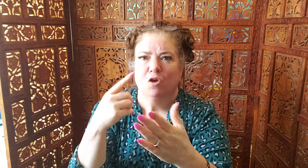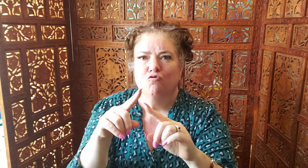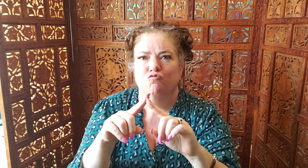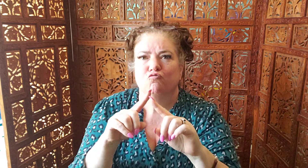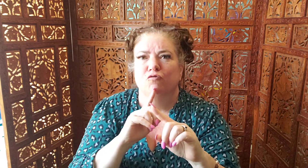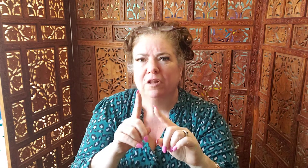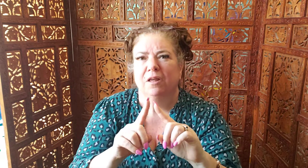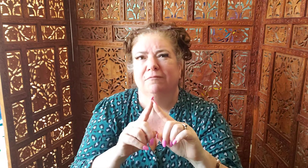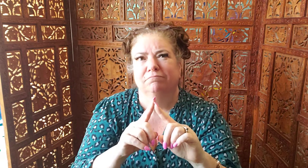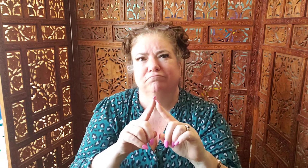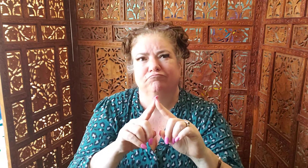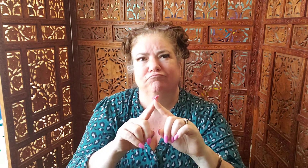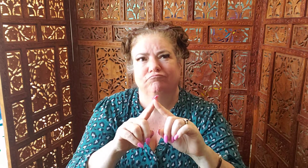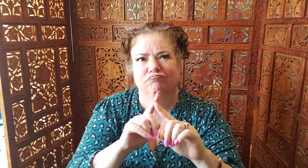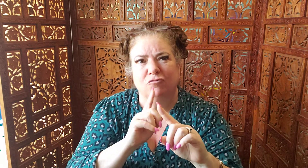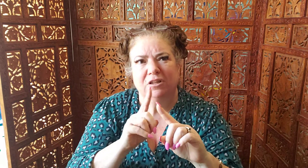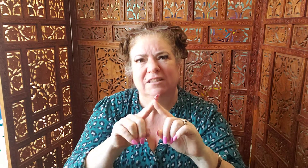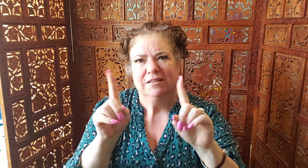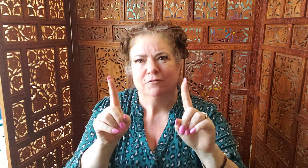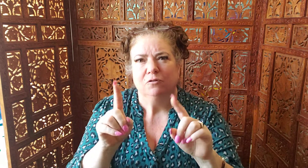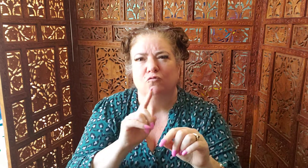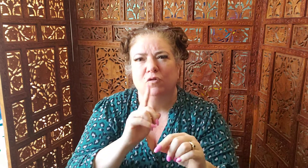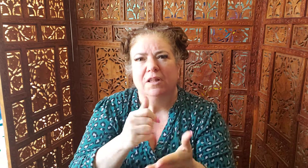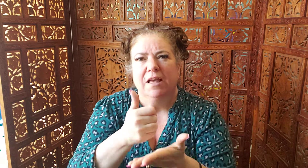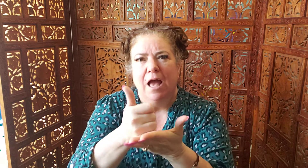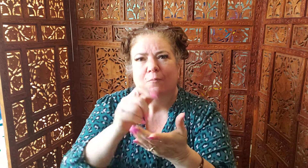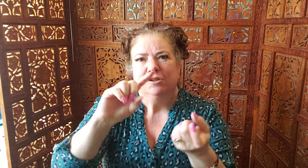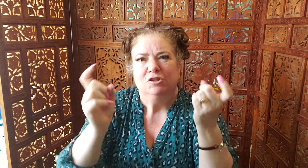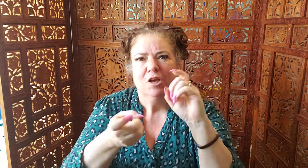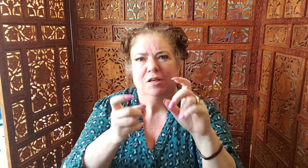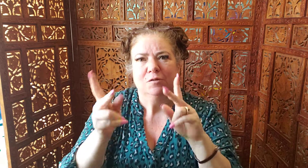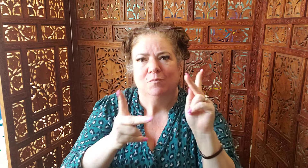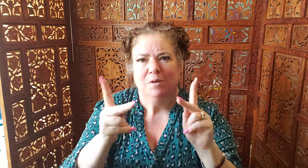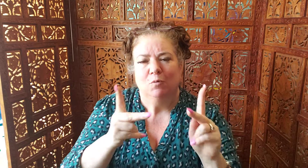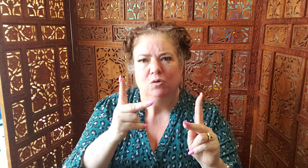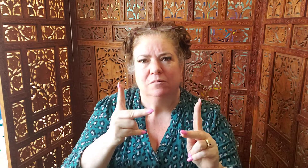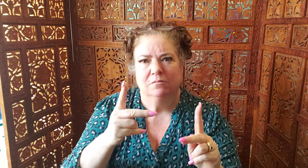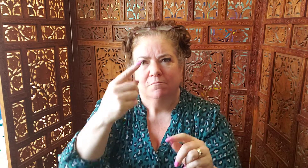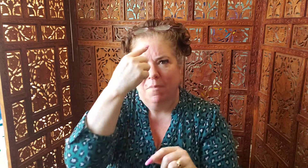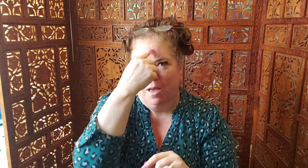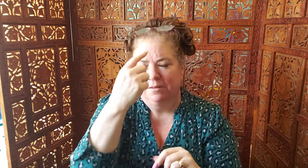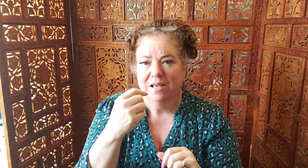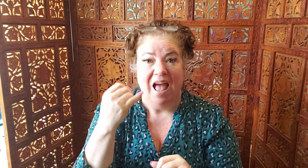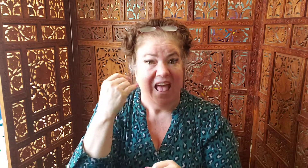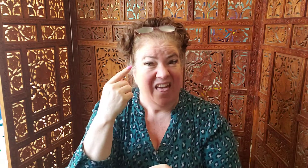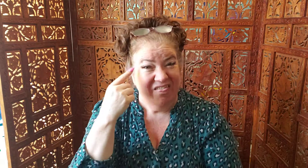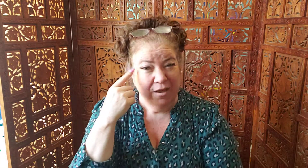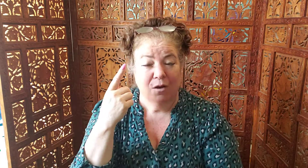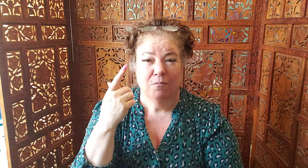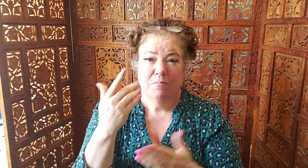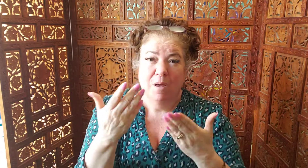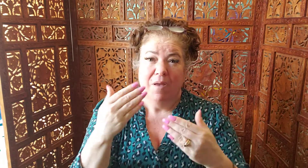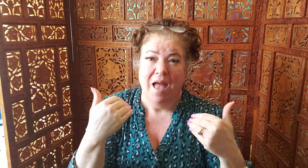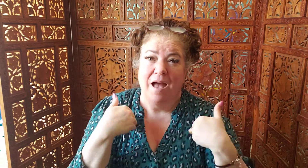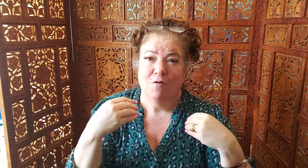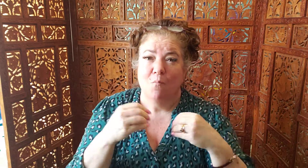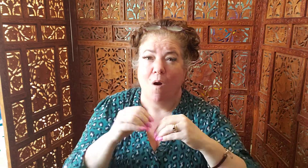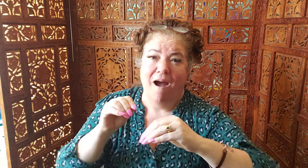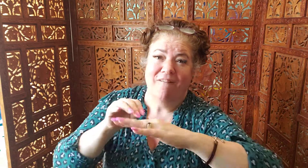more successful had it not run into the time frame. The late 80s into the 90s was